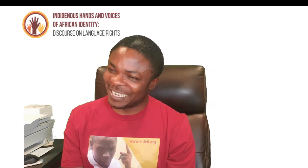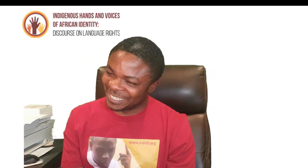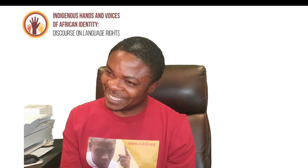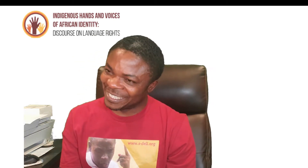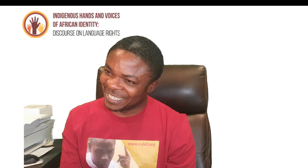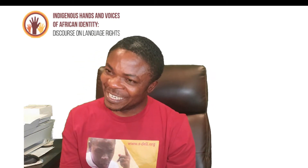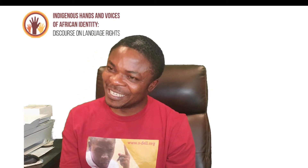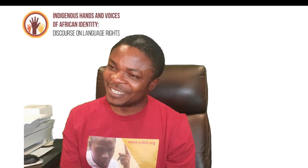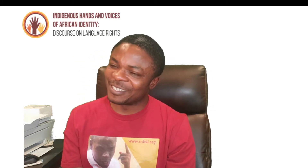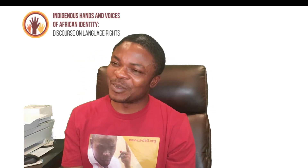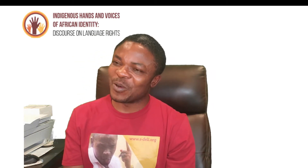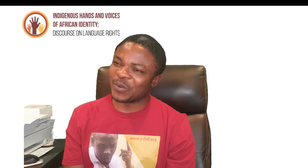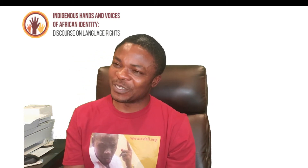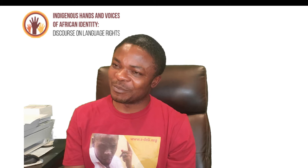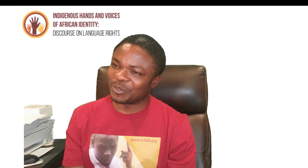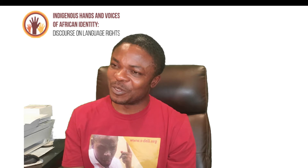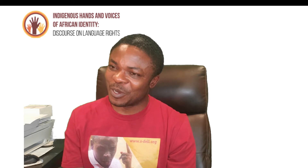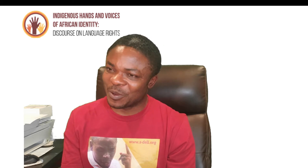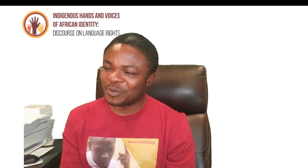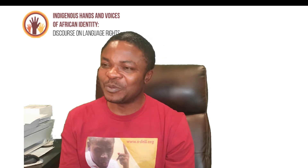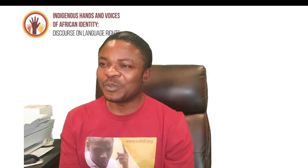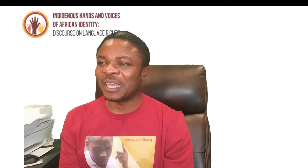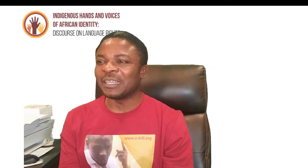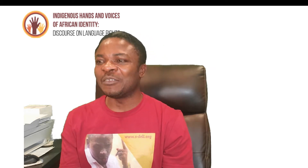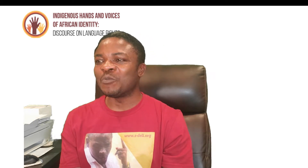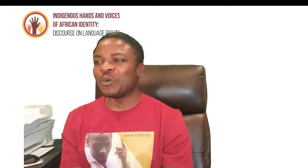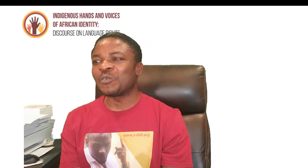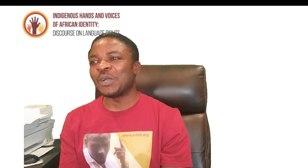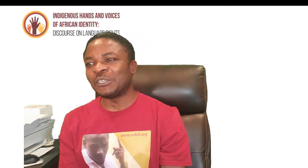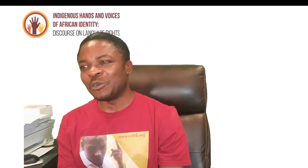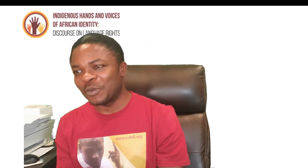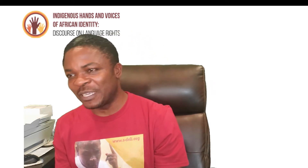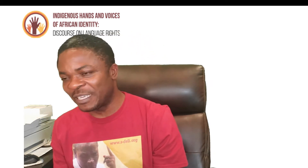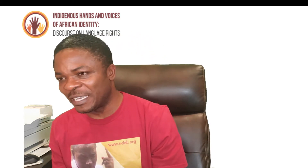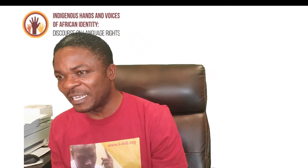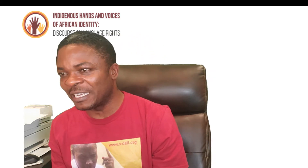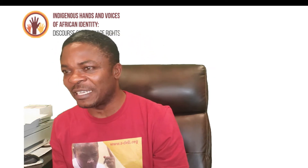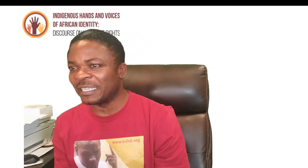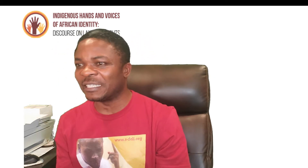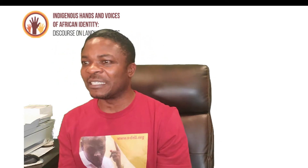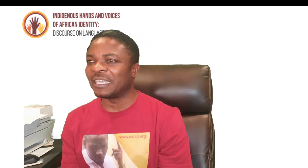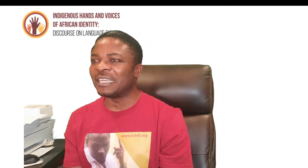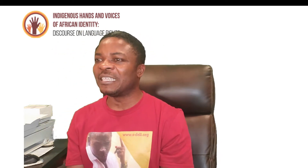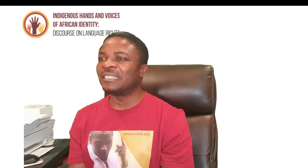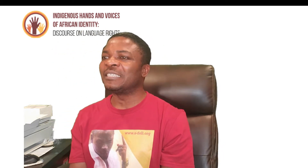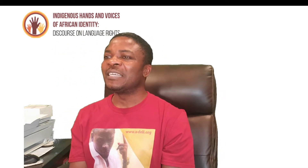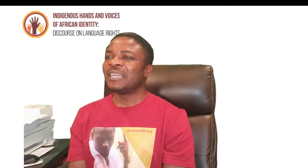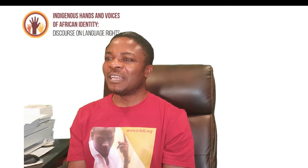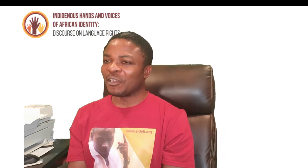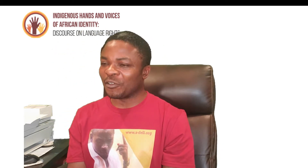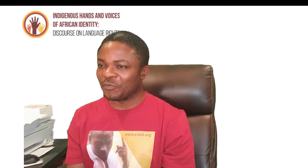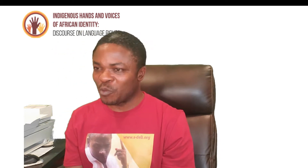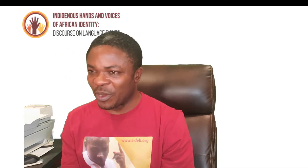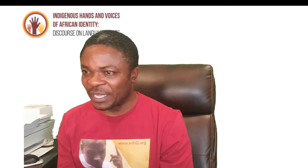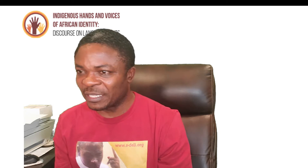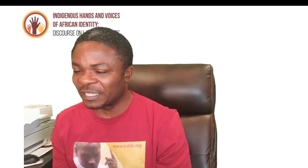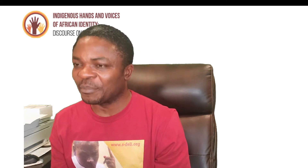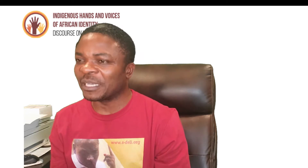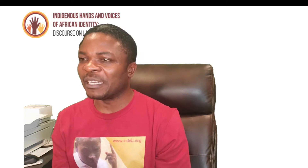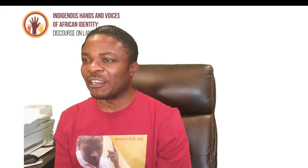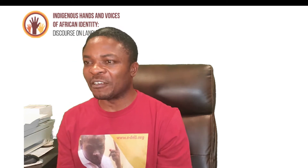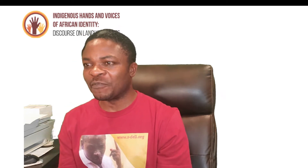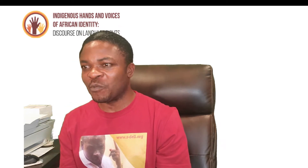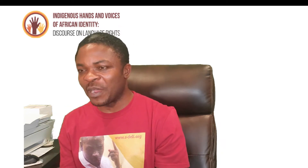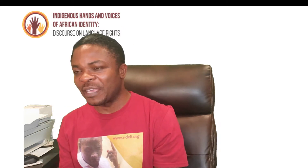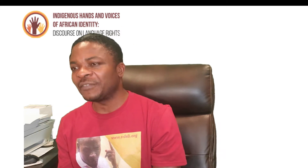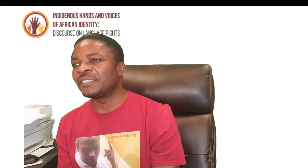All right. It is so awesome to know that the work we're doing here is gaining a lot of weight, is